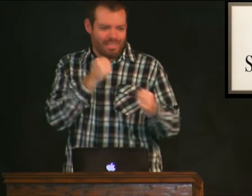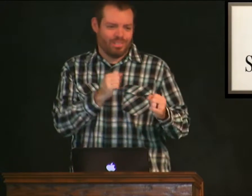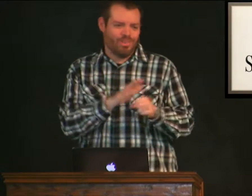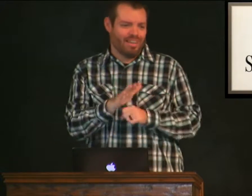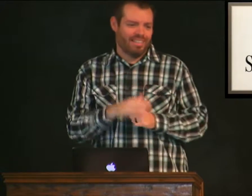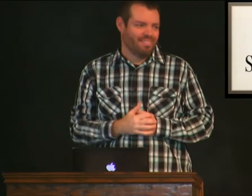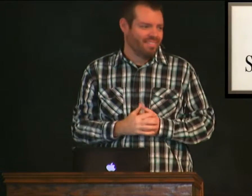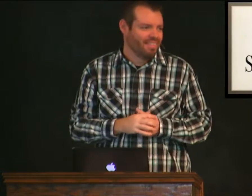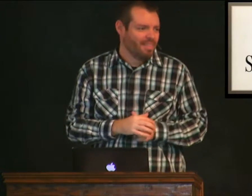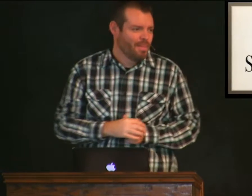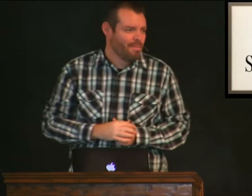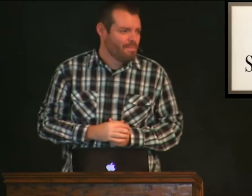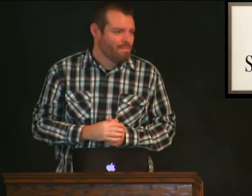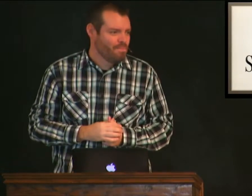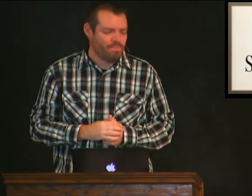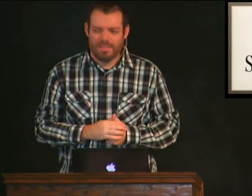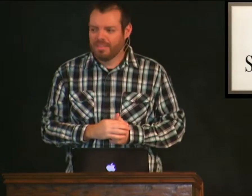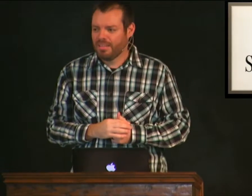Because I'm not strong enough.